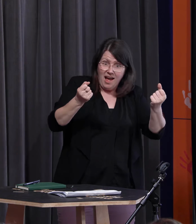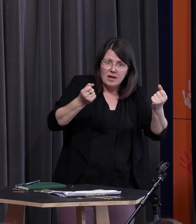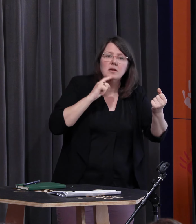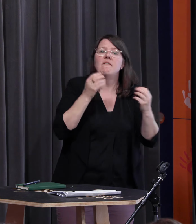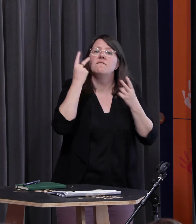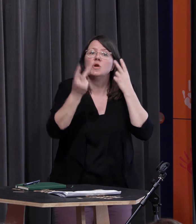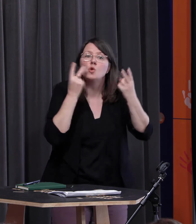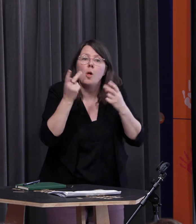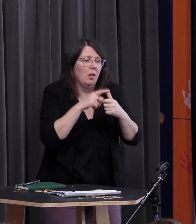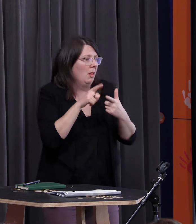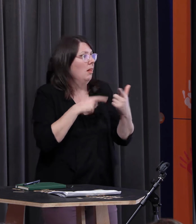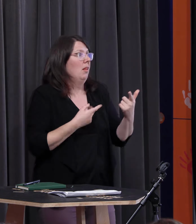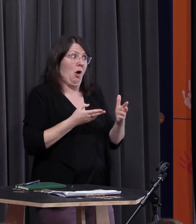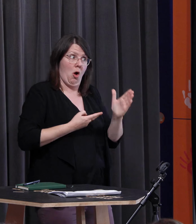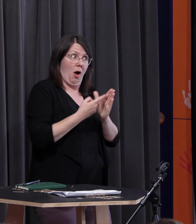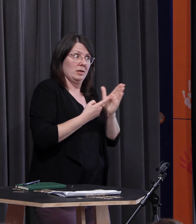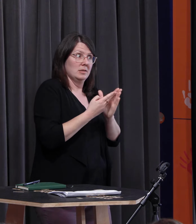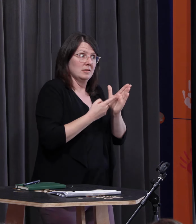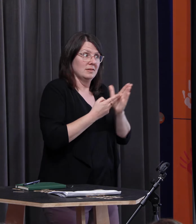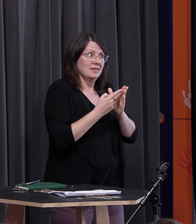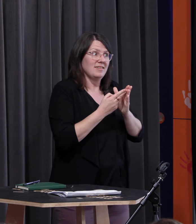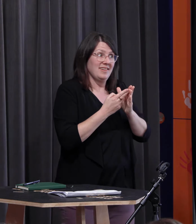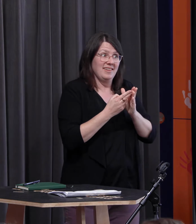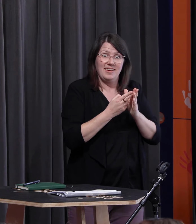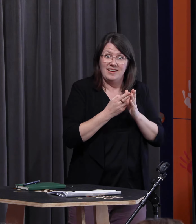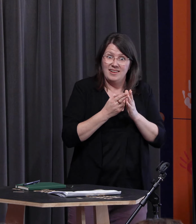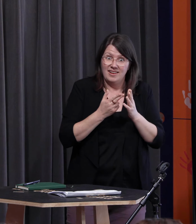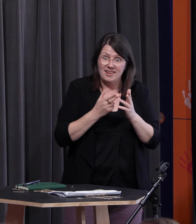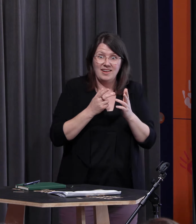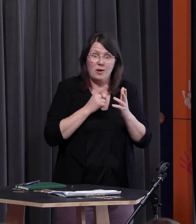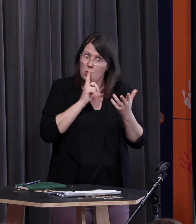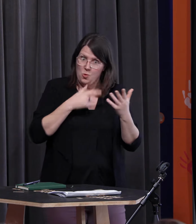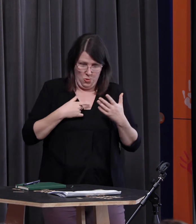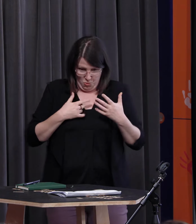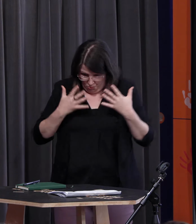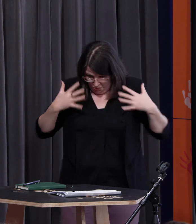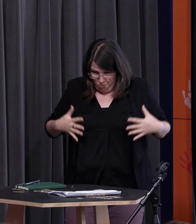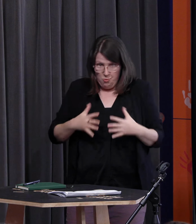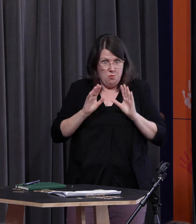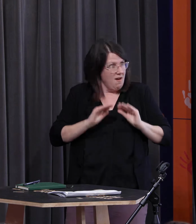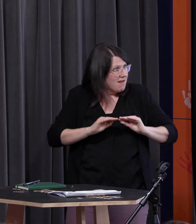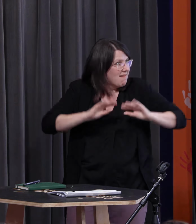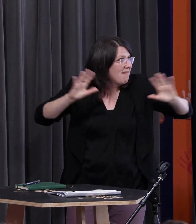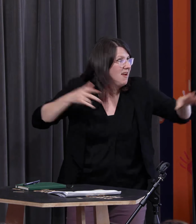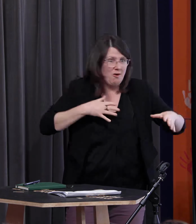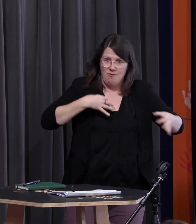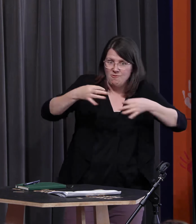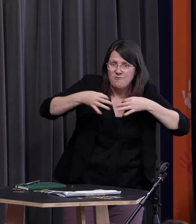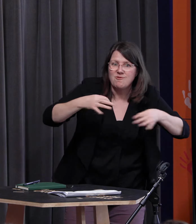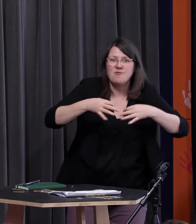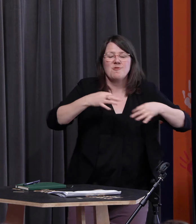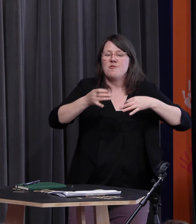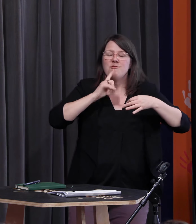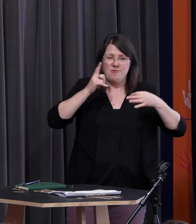more honest, it's very transparent. When you have to explain something, you need to really explain it for it to make any visual